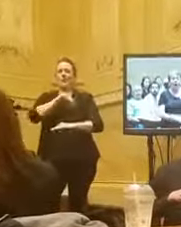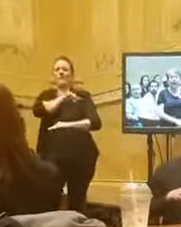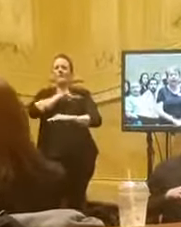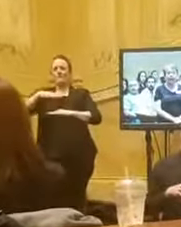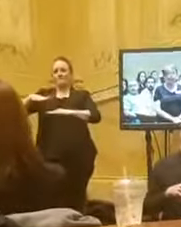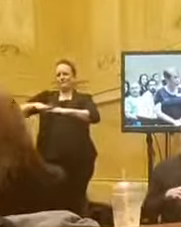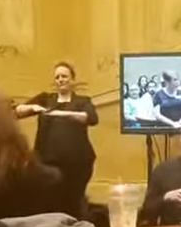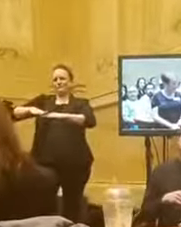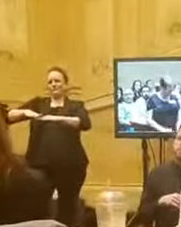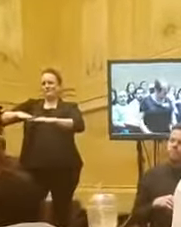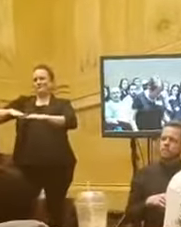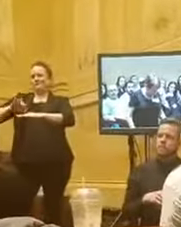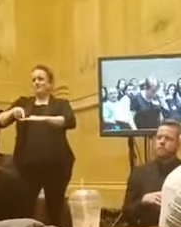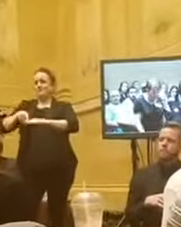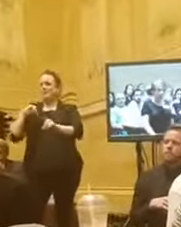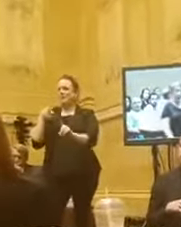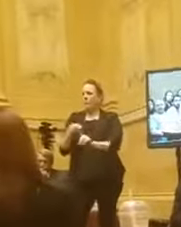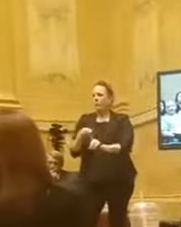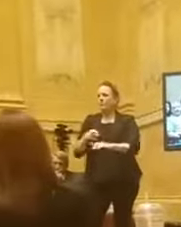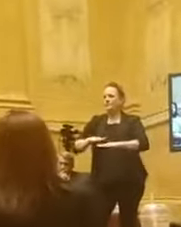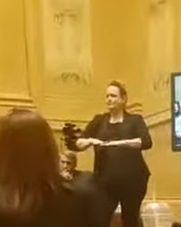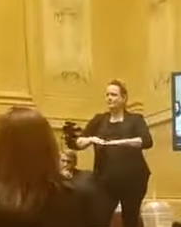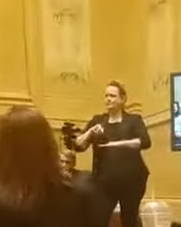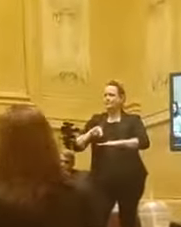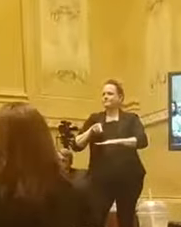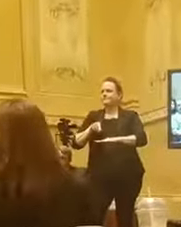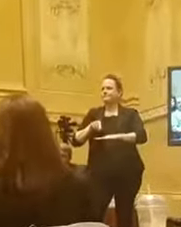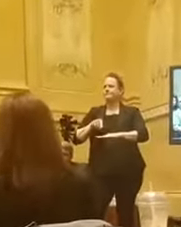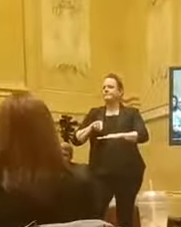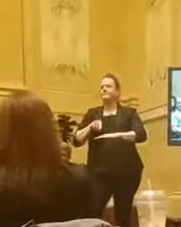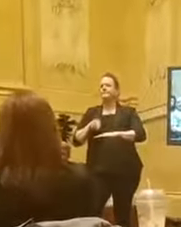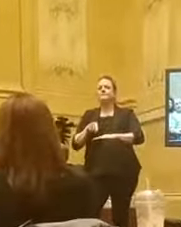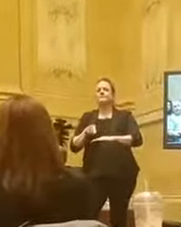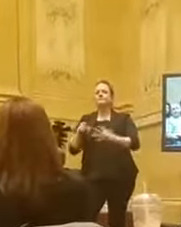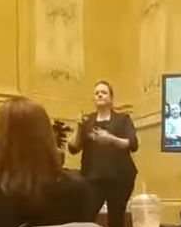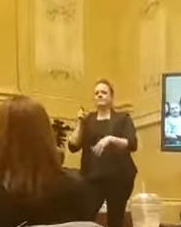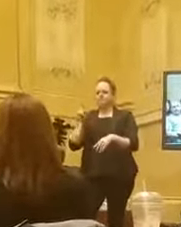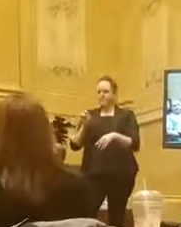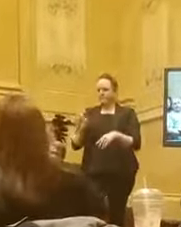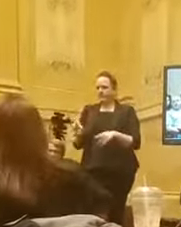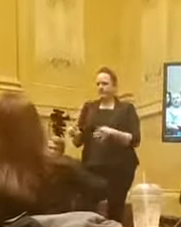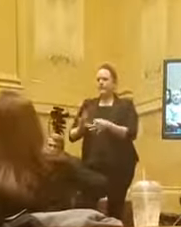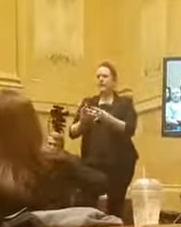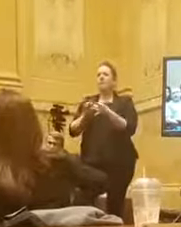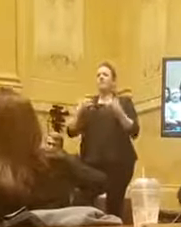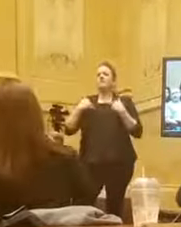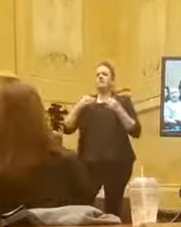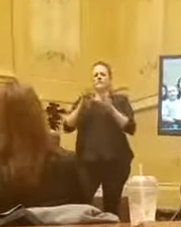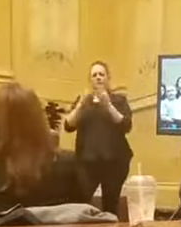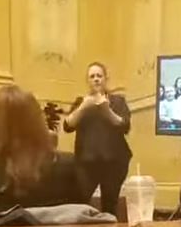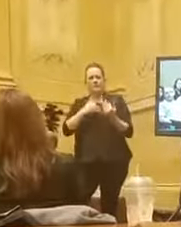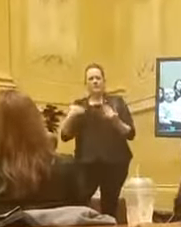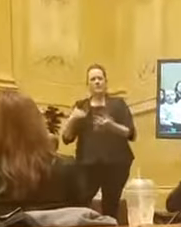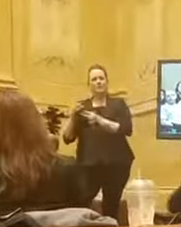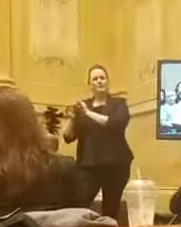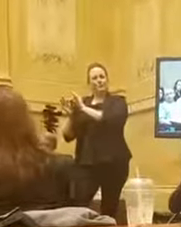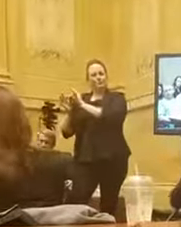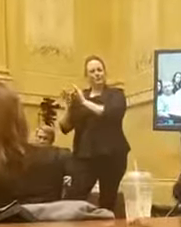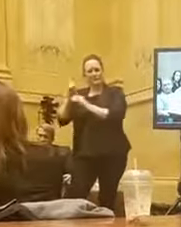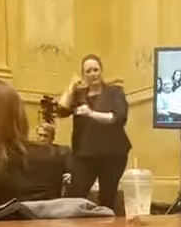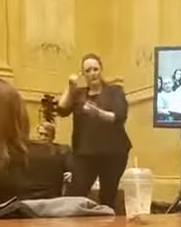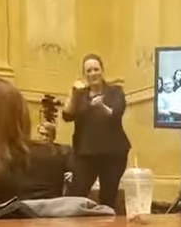made a comment earlier about having a family member interpret at a doctor's office. There was an